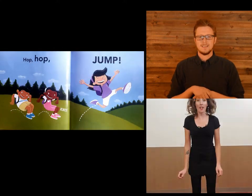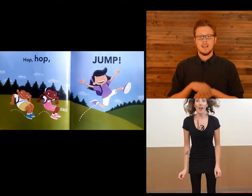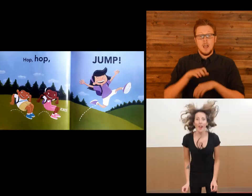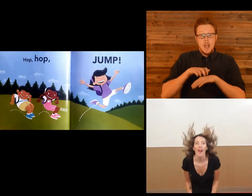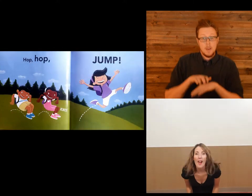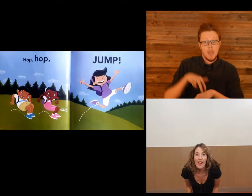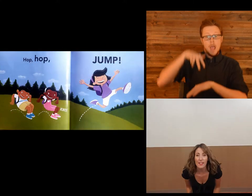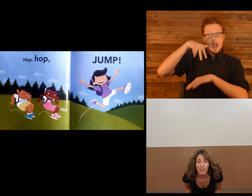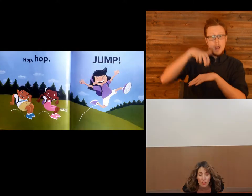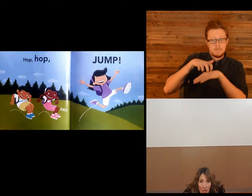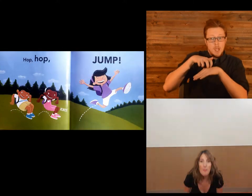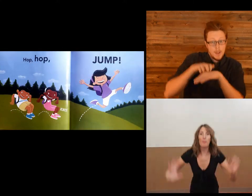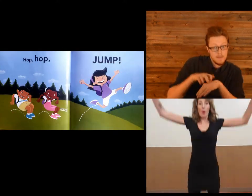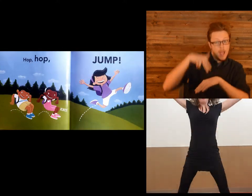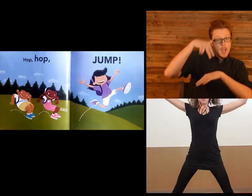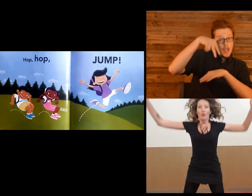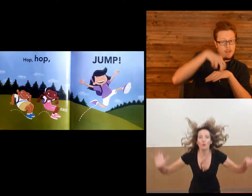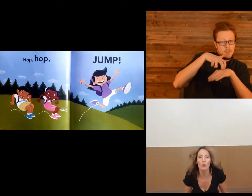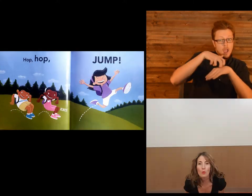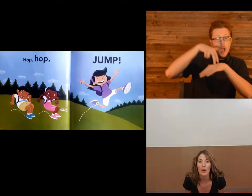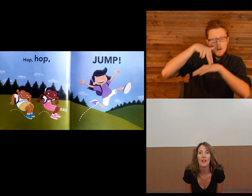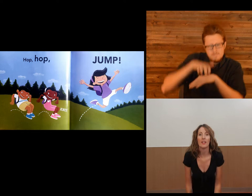hop, and a jump.